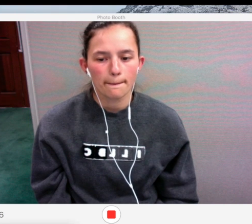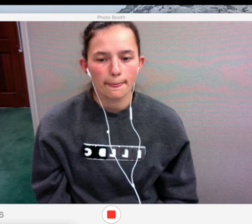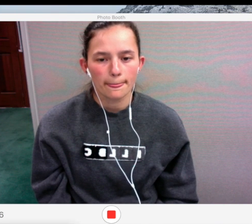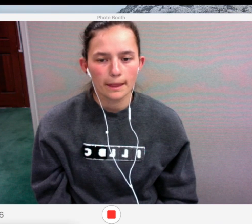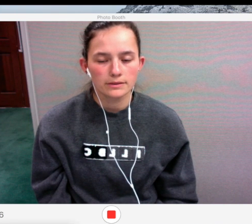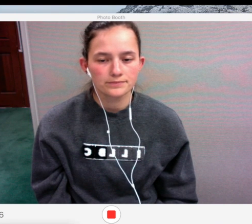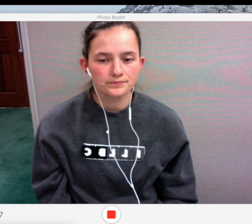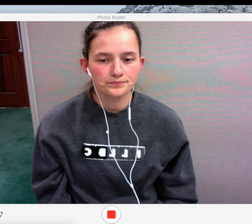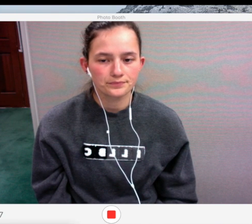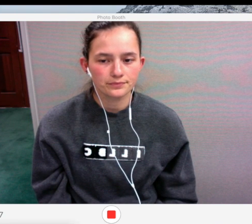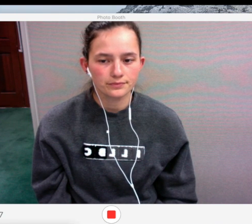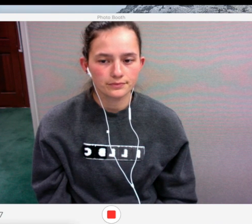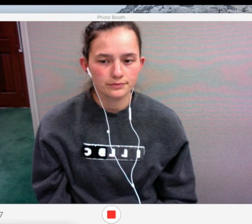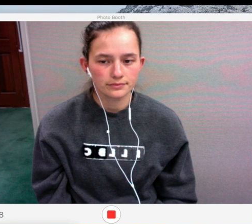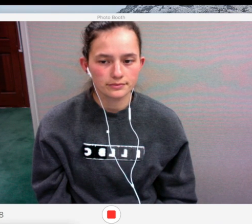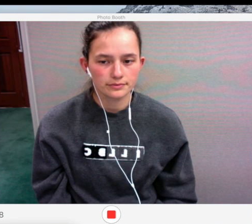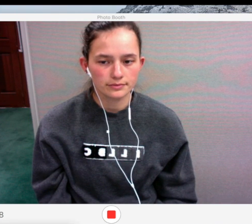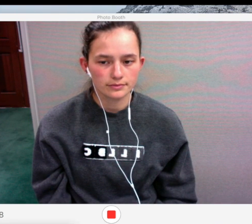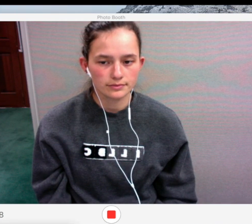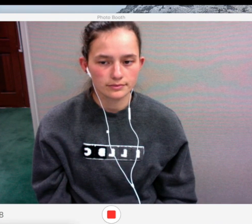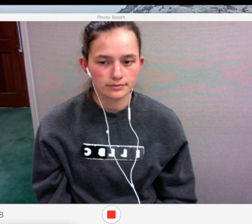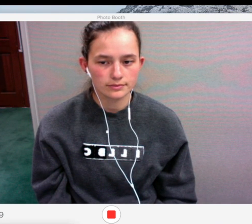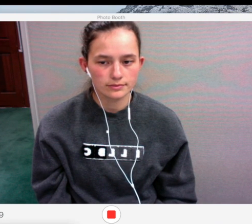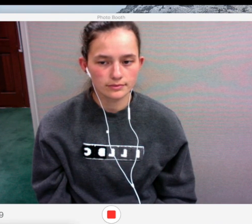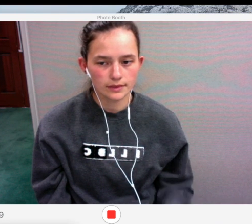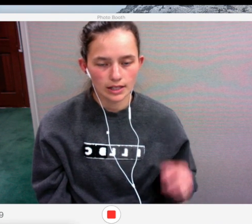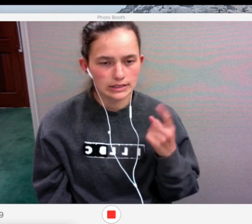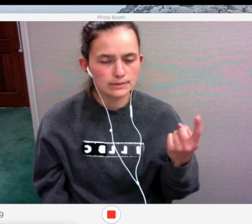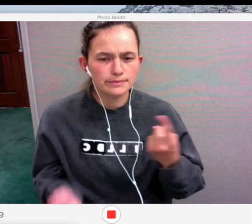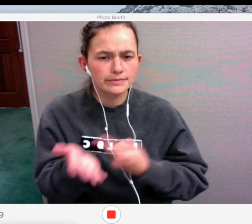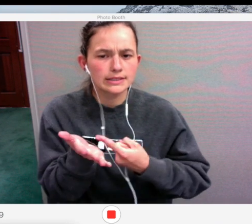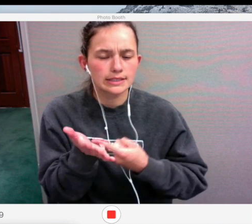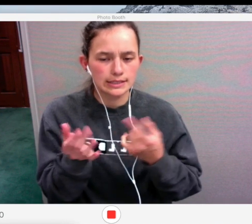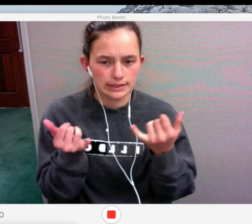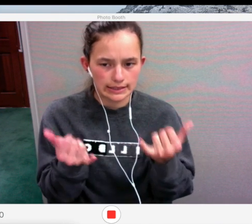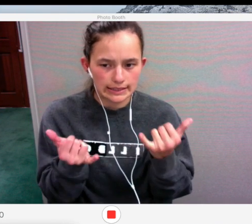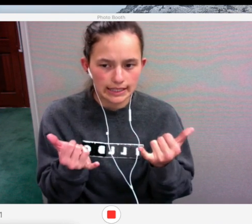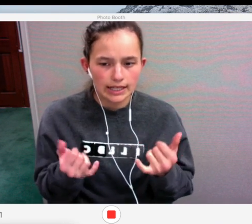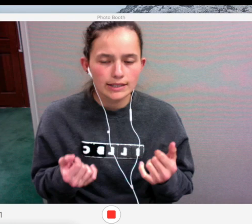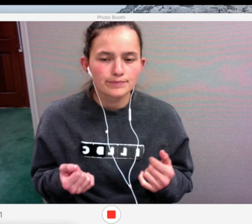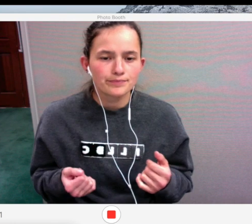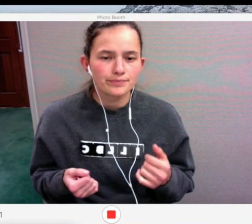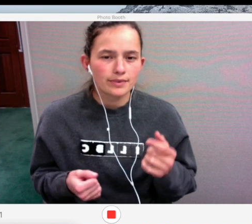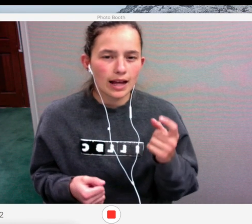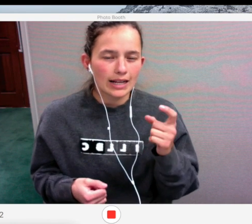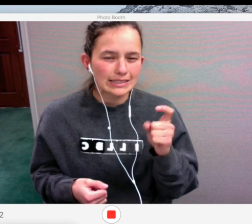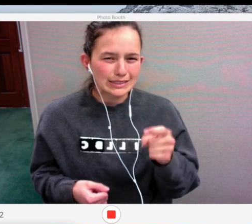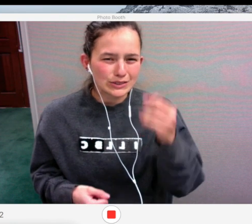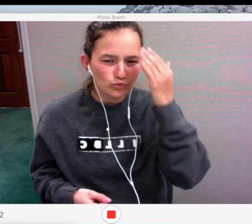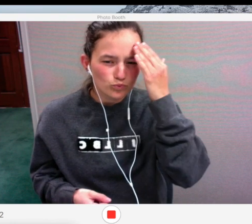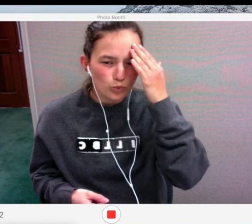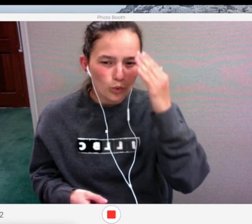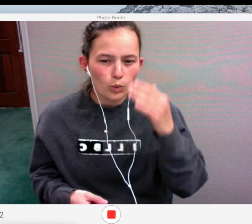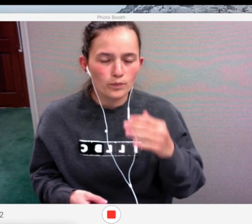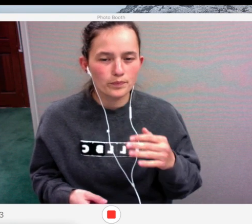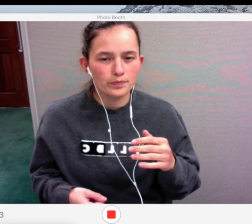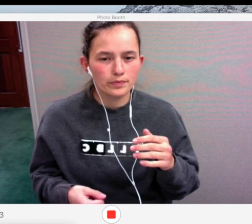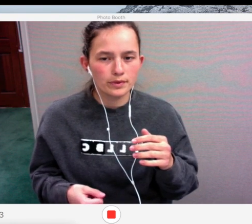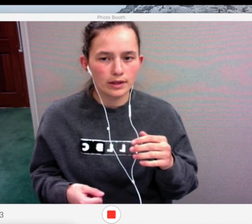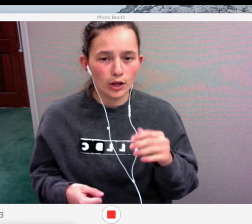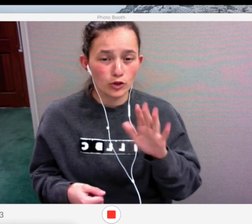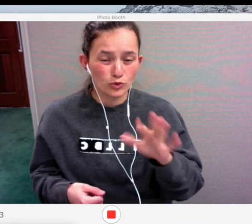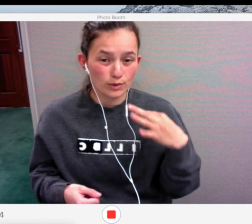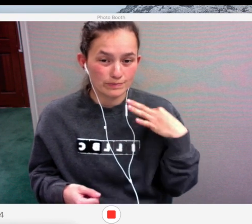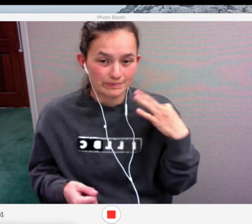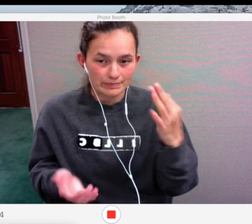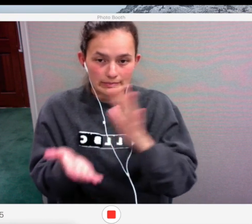Well, one of the things that we'll talk about today is I want to get an idea of how you're filling